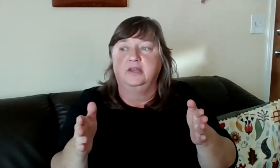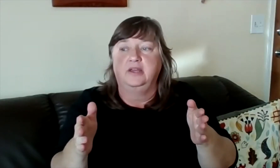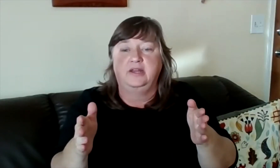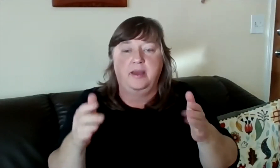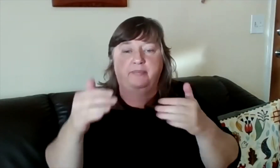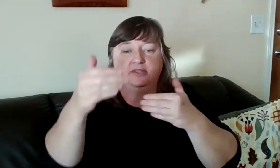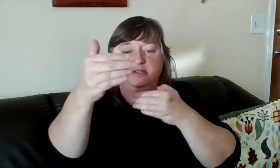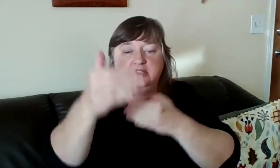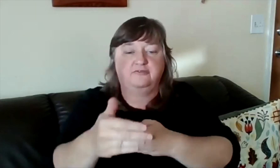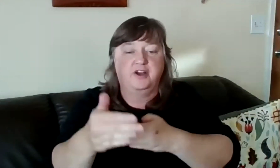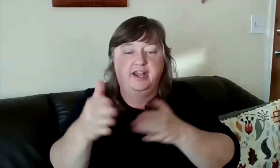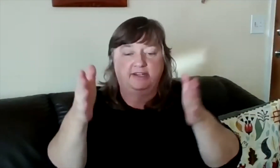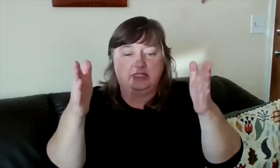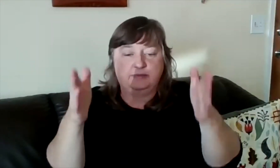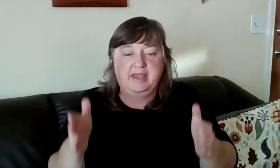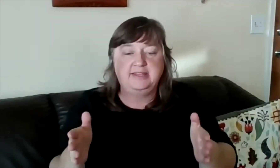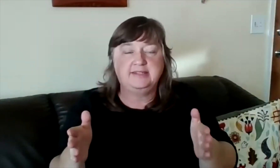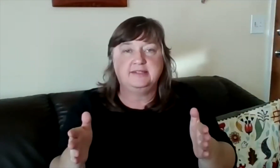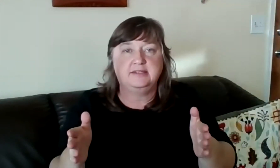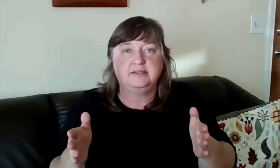It happens to define a space.